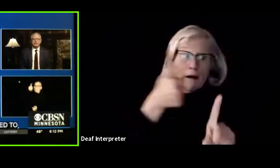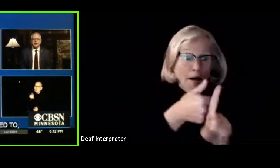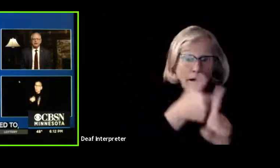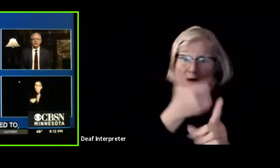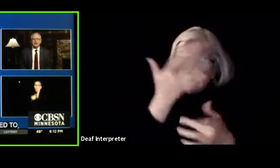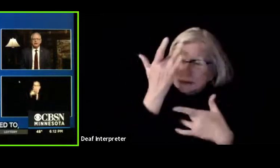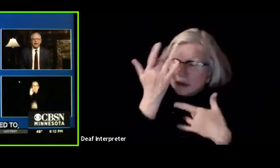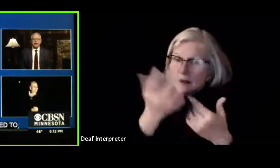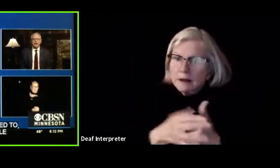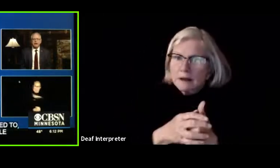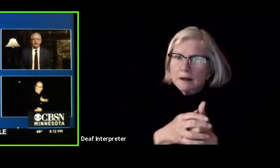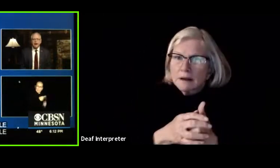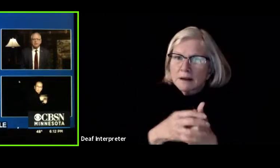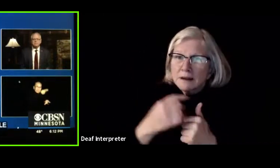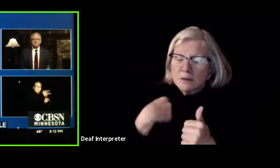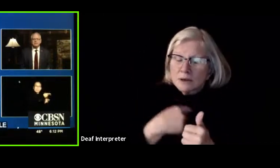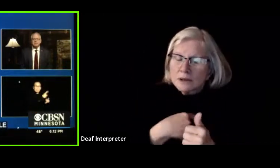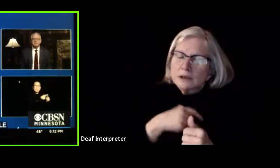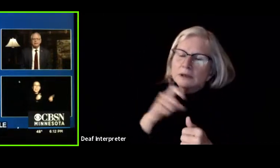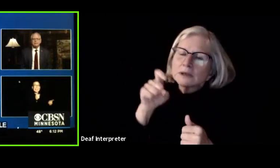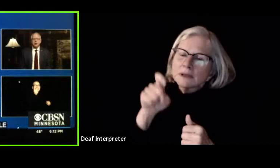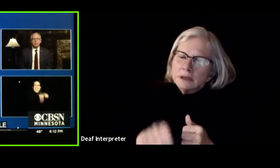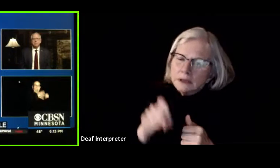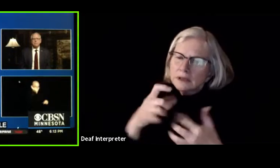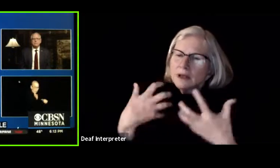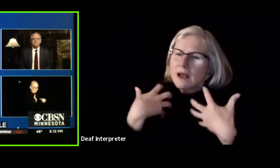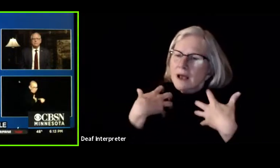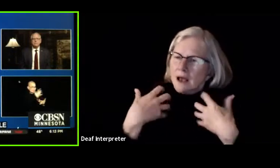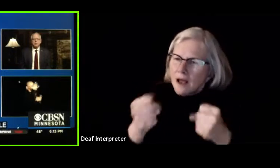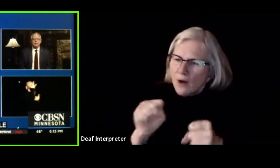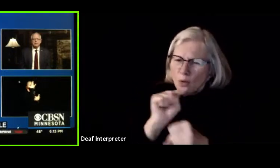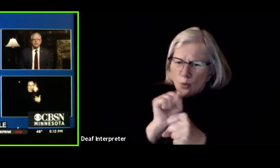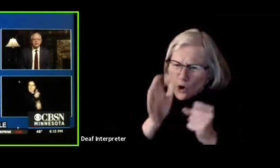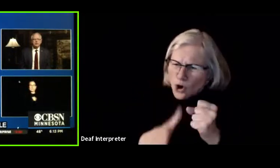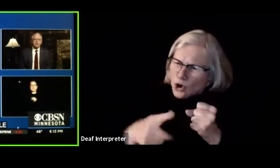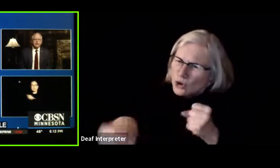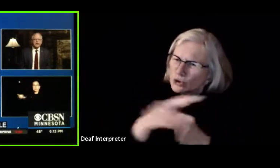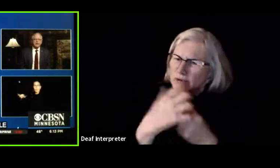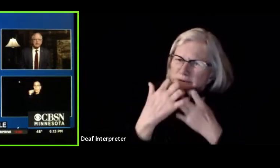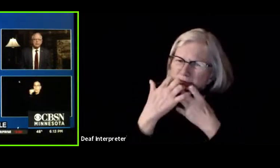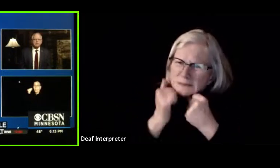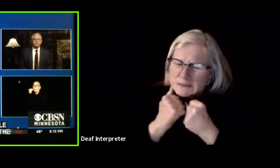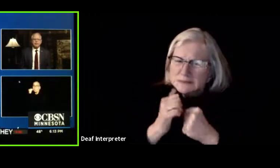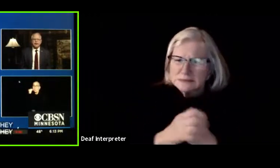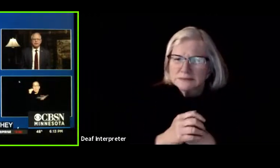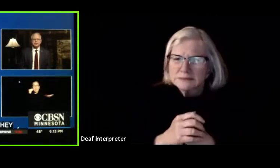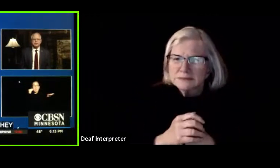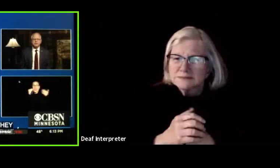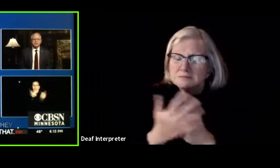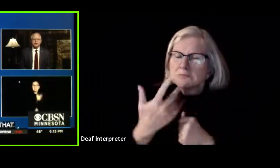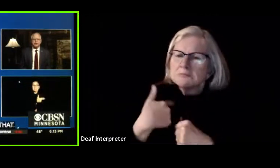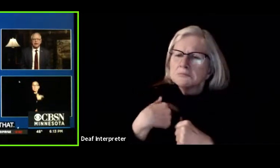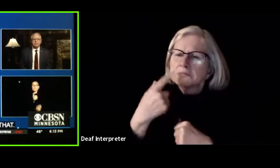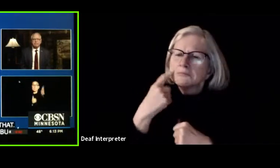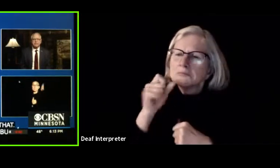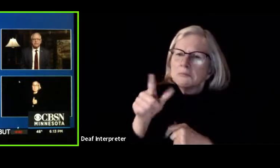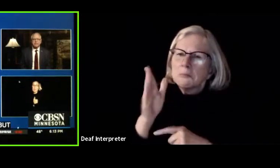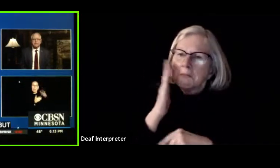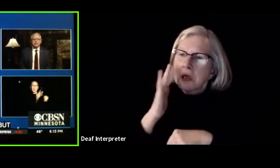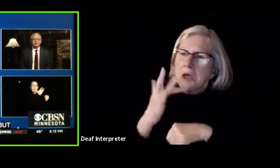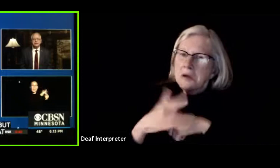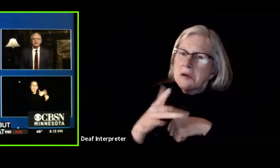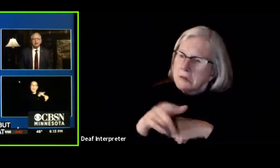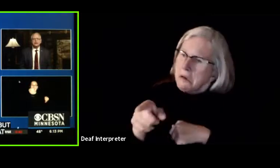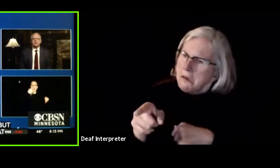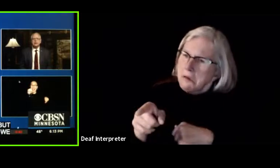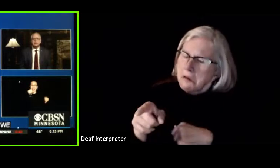themselves can't deliver that. Hospital beds might be open, but we need to make sure we have the providers to give the care.